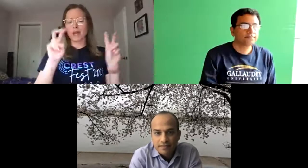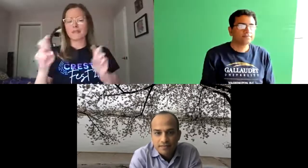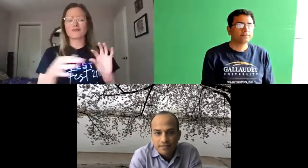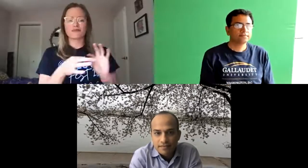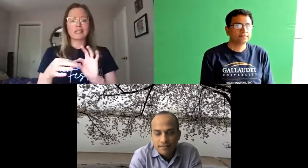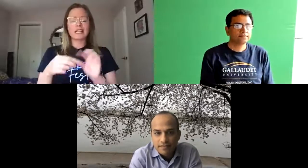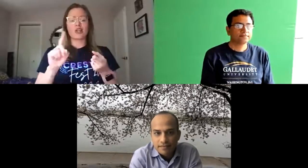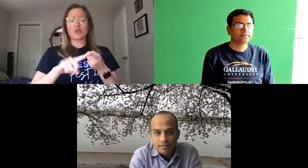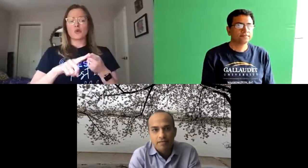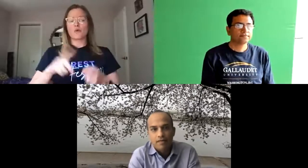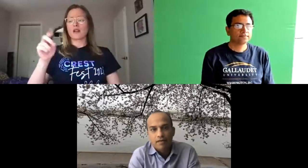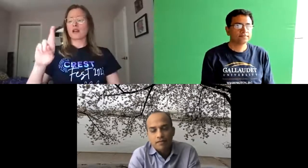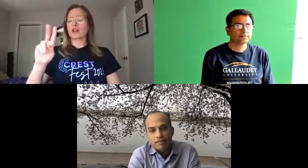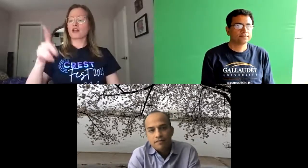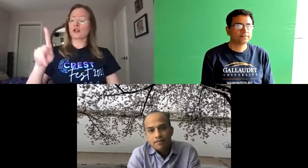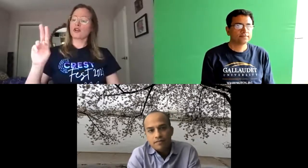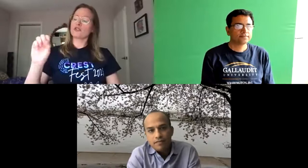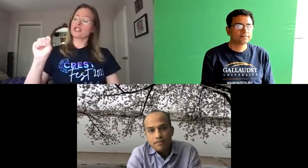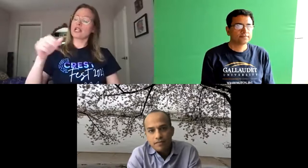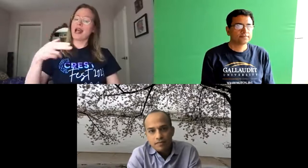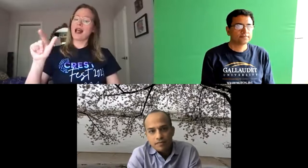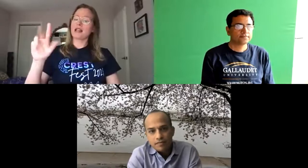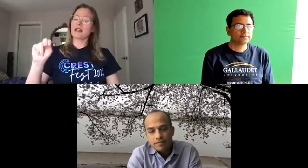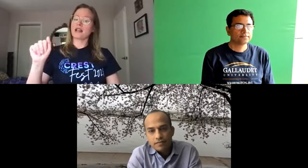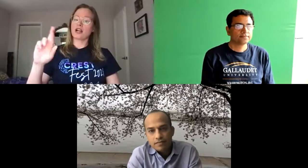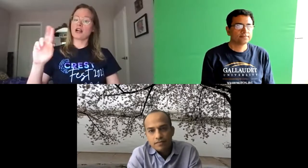and the two of them will talk about topics